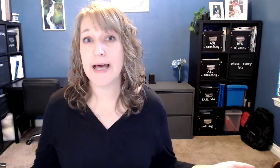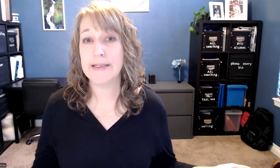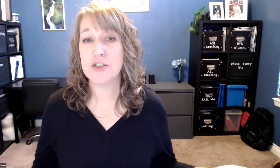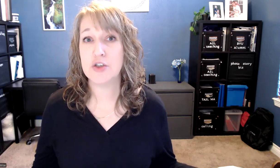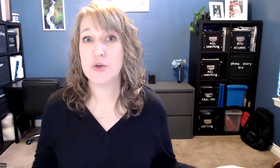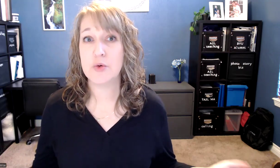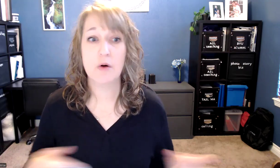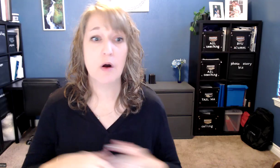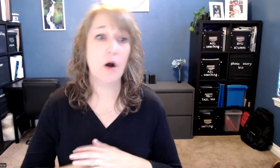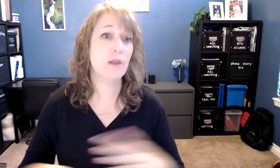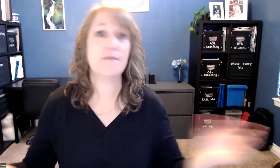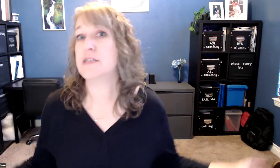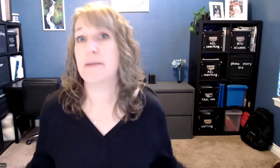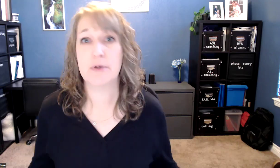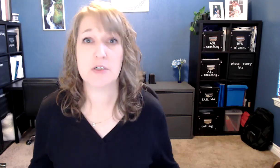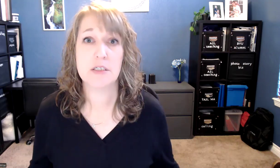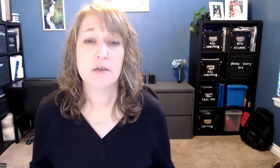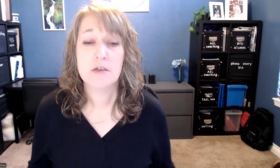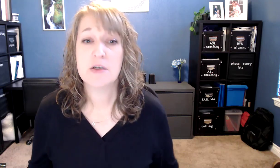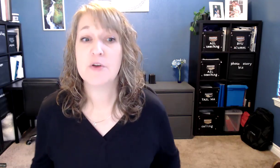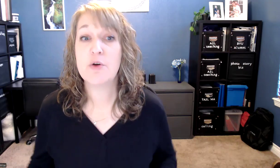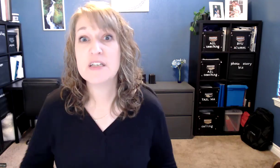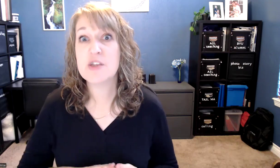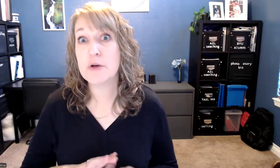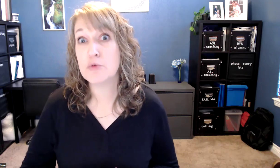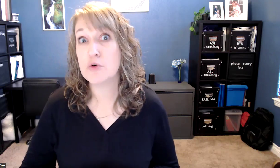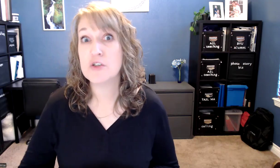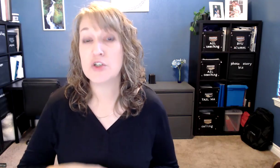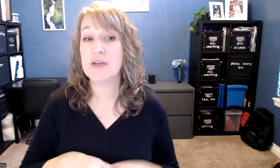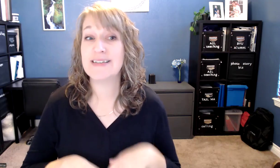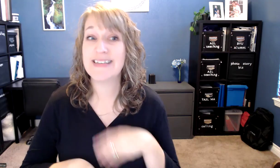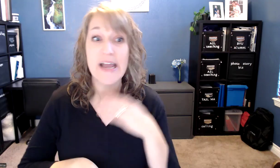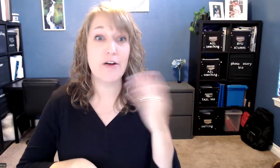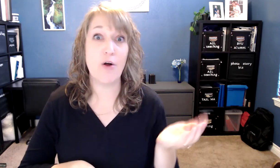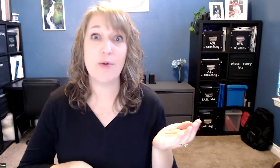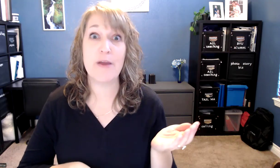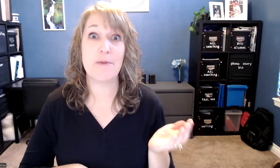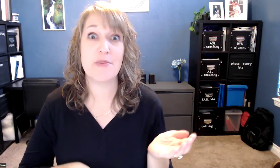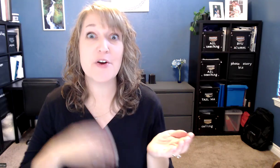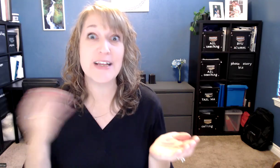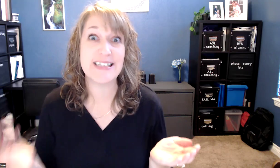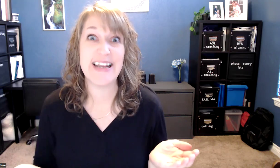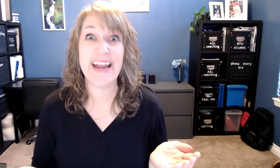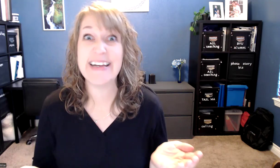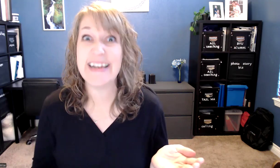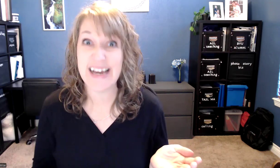apply to all of those numbers. So if you know these three rules, you can sign all the way from 30 to 99.